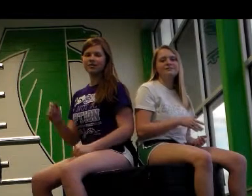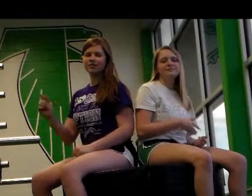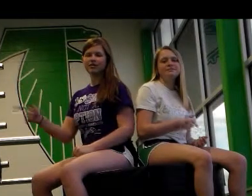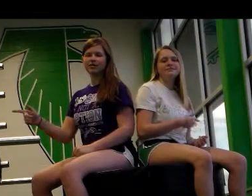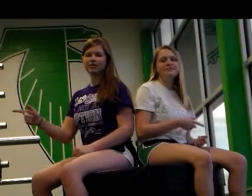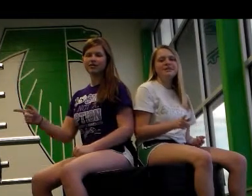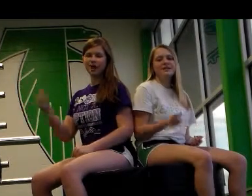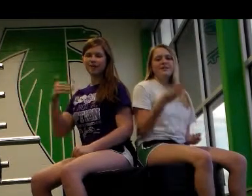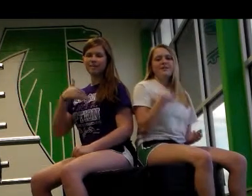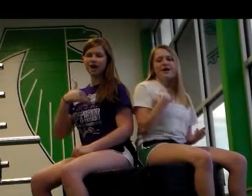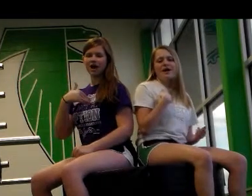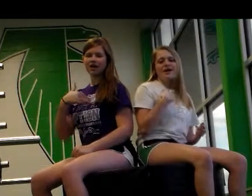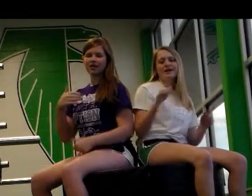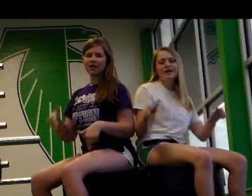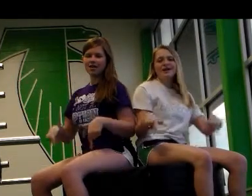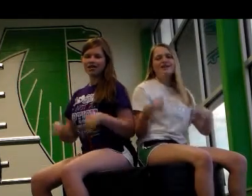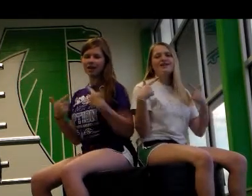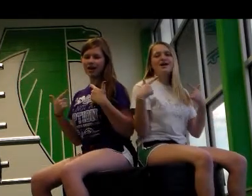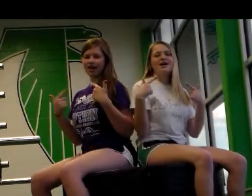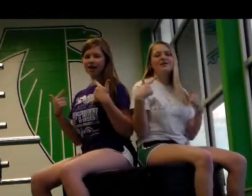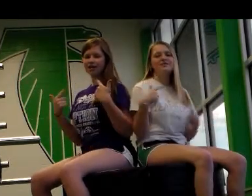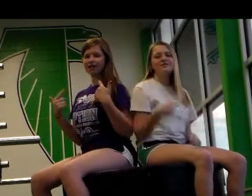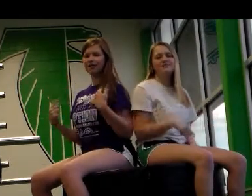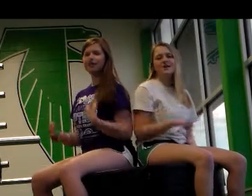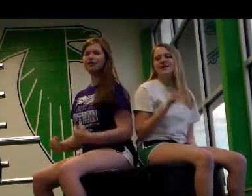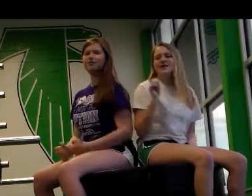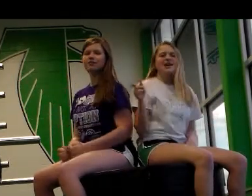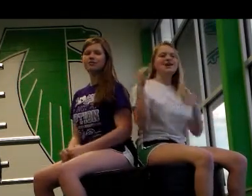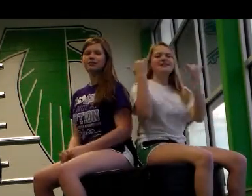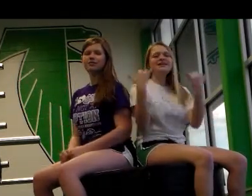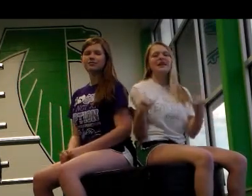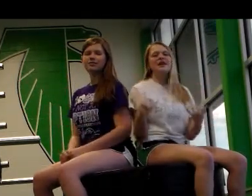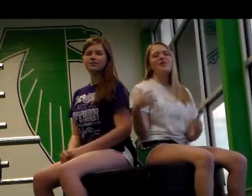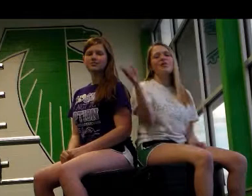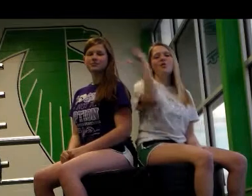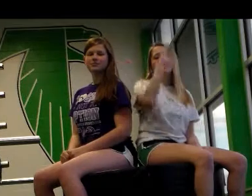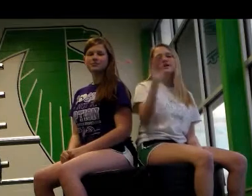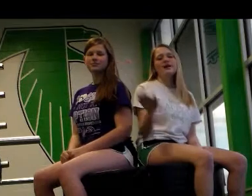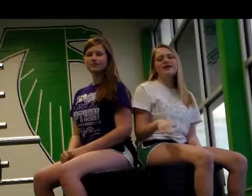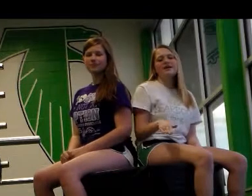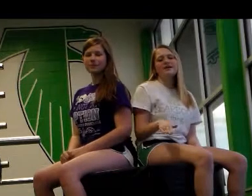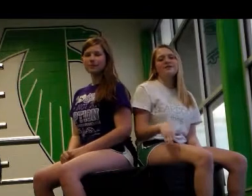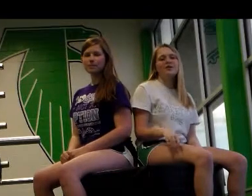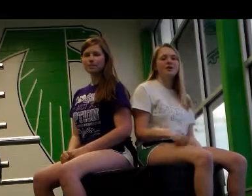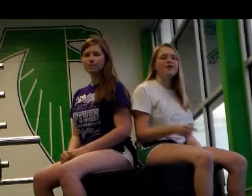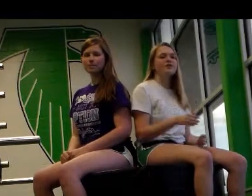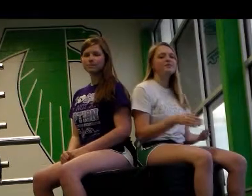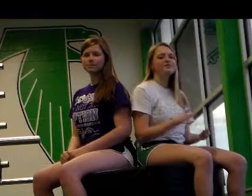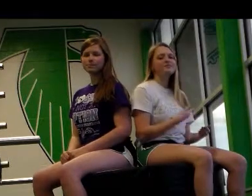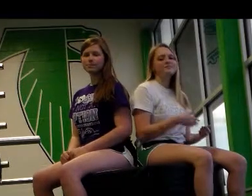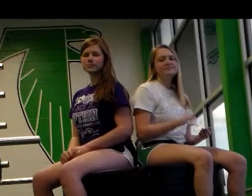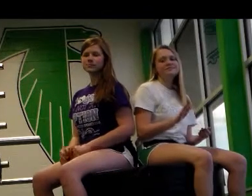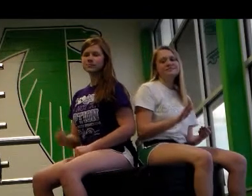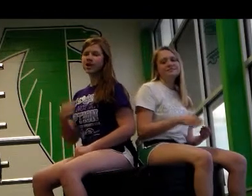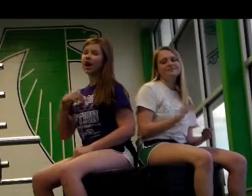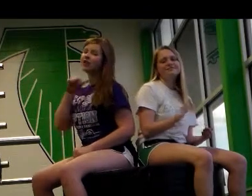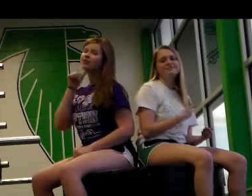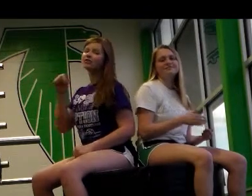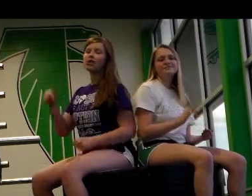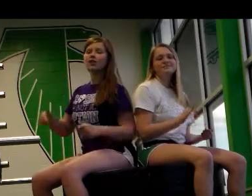It's my life It's It's it's now or never I ain't